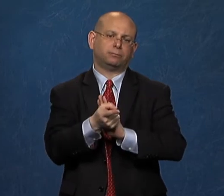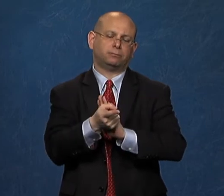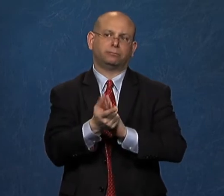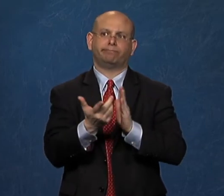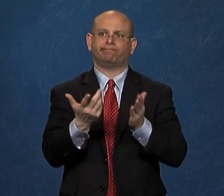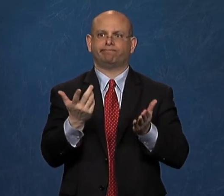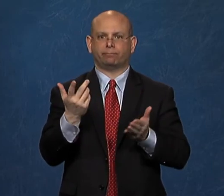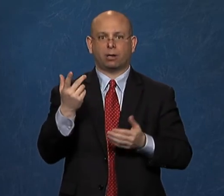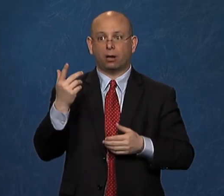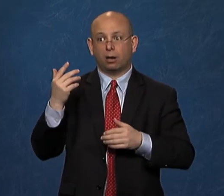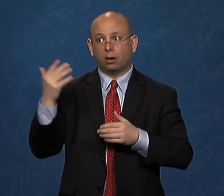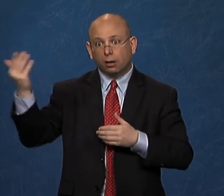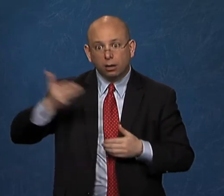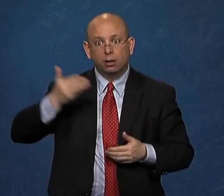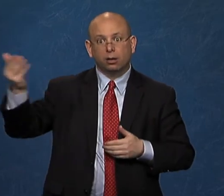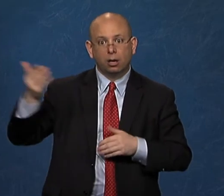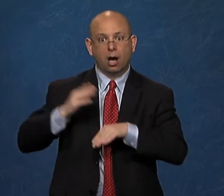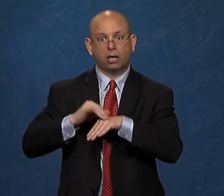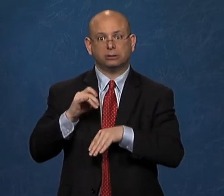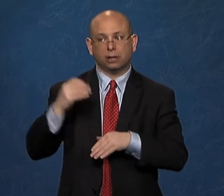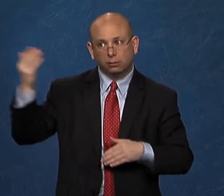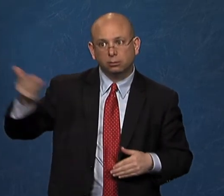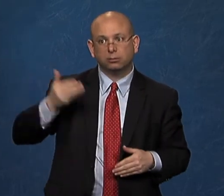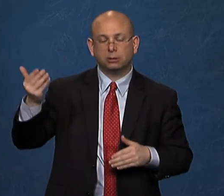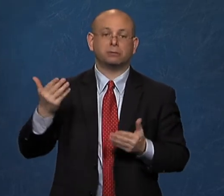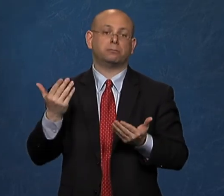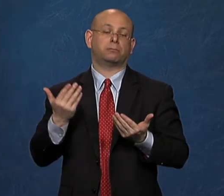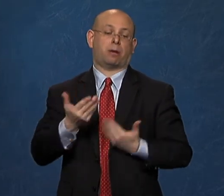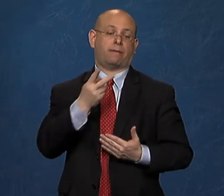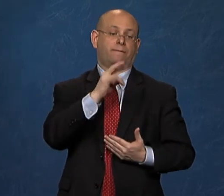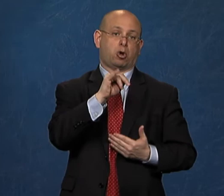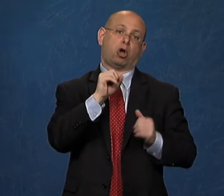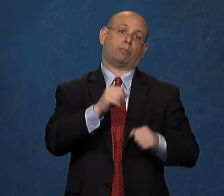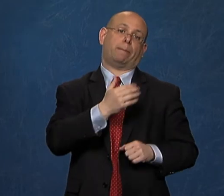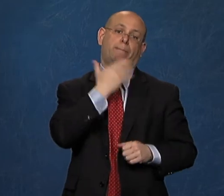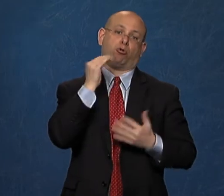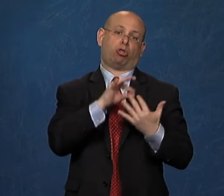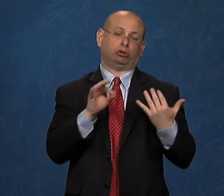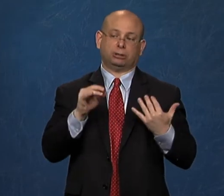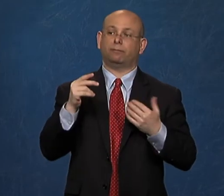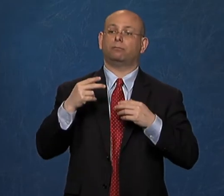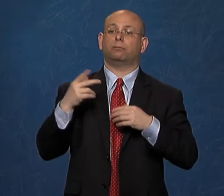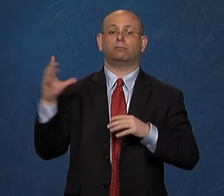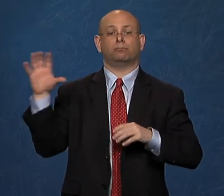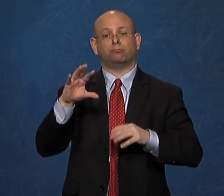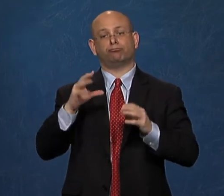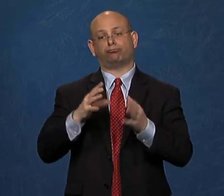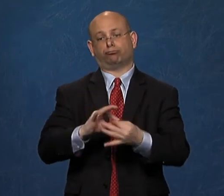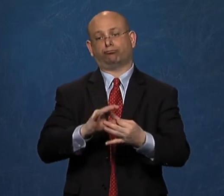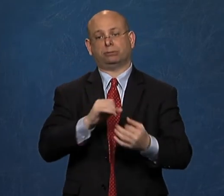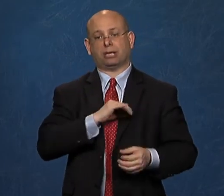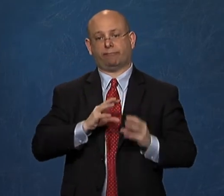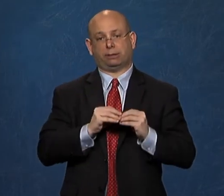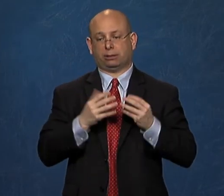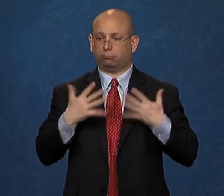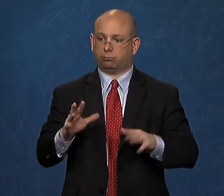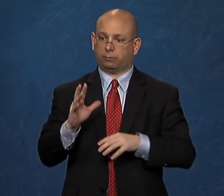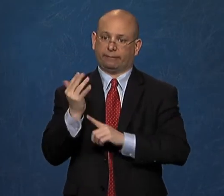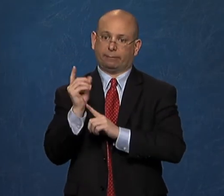weekly meetings, staff meetings, say, that last for 15 minutes. It's difficult to bring in an on-site interpreter for that. VRI might be an alternative in